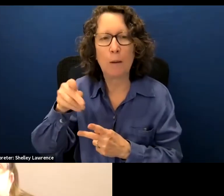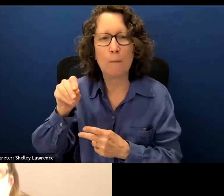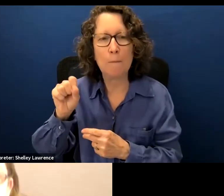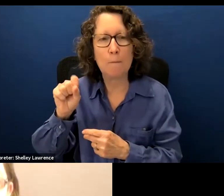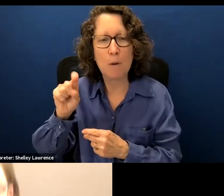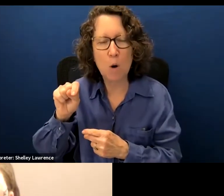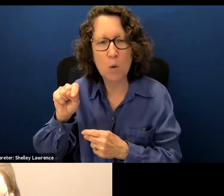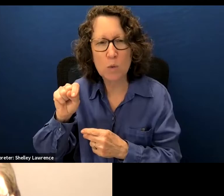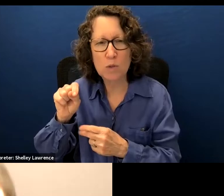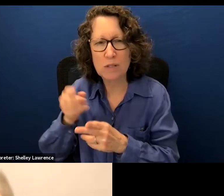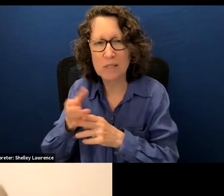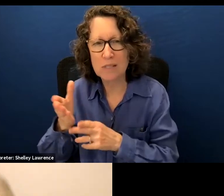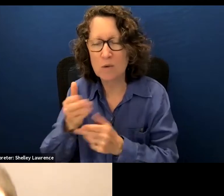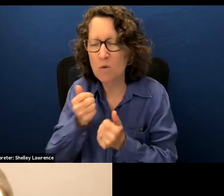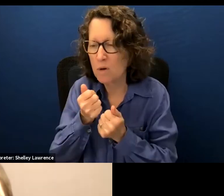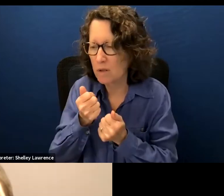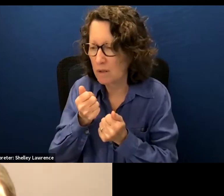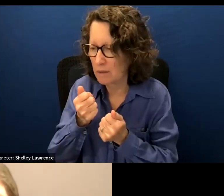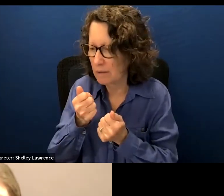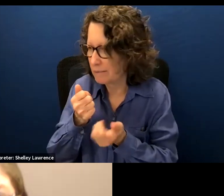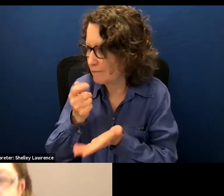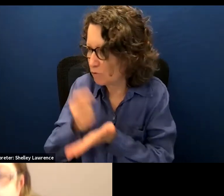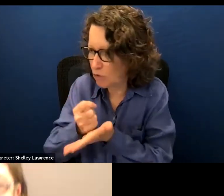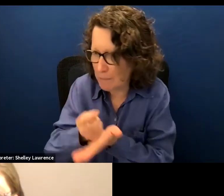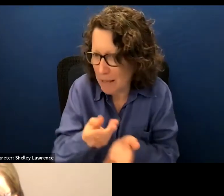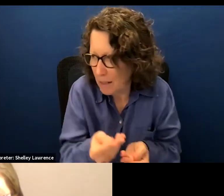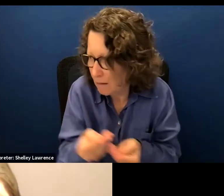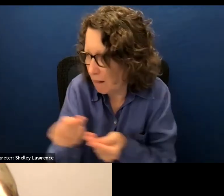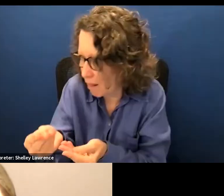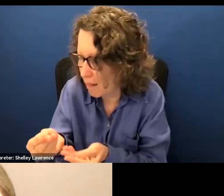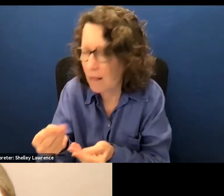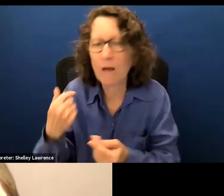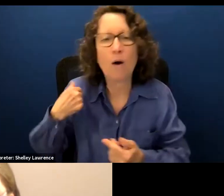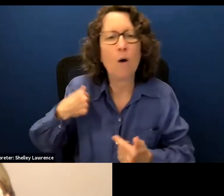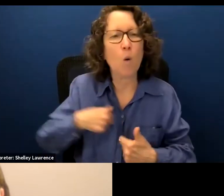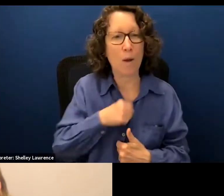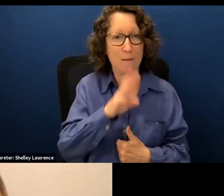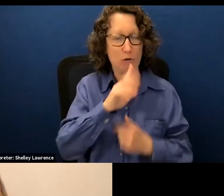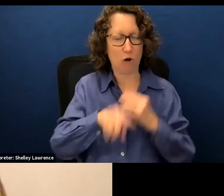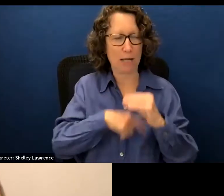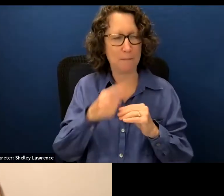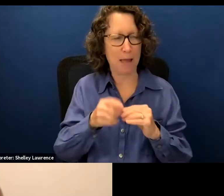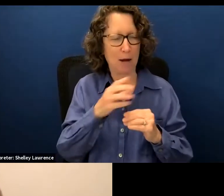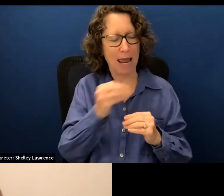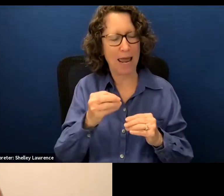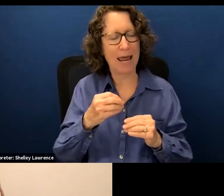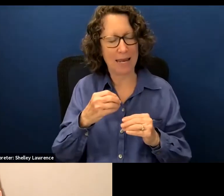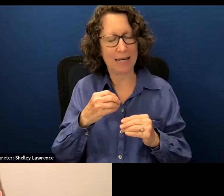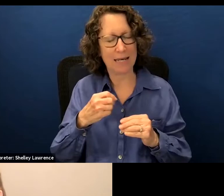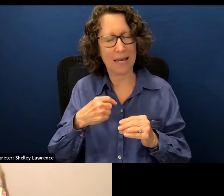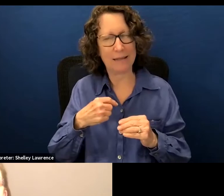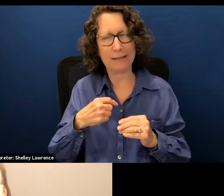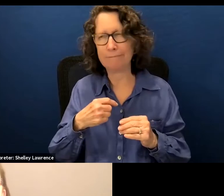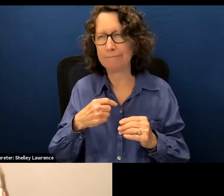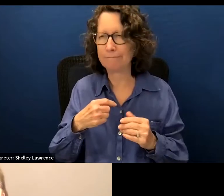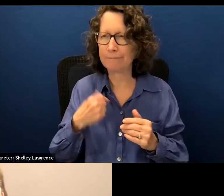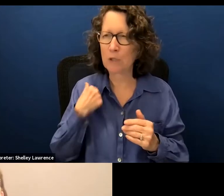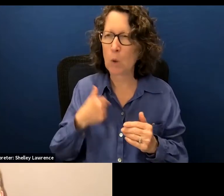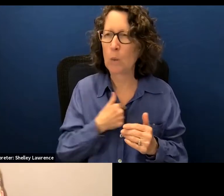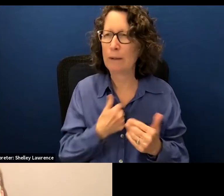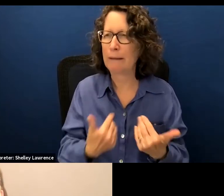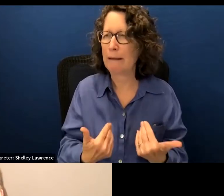the warm handoff. And so what we've been talking about, and actually we have